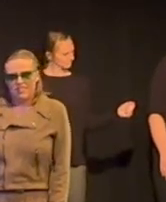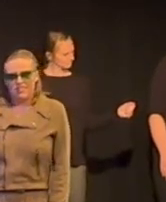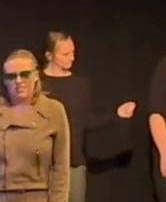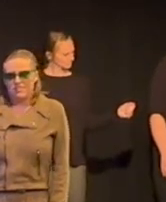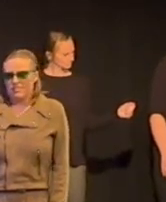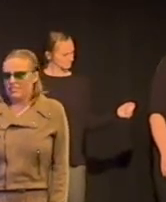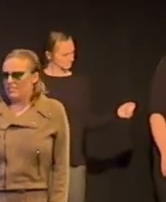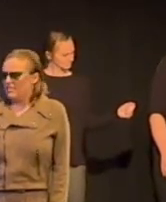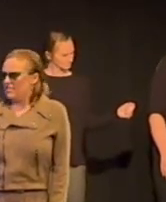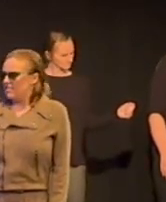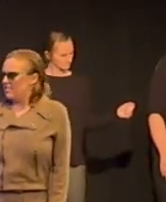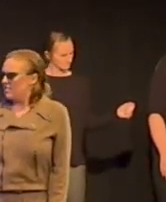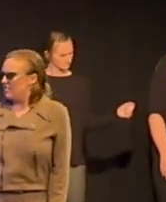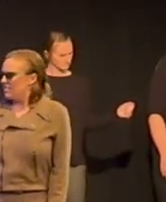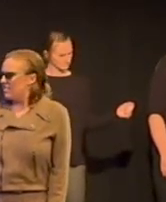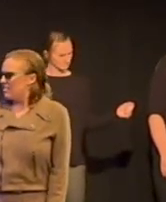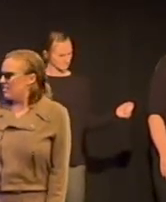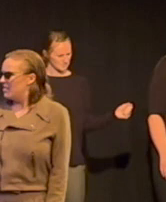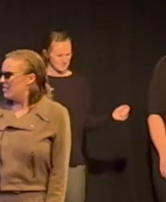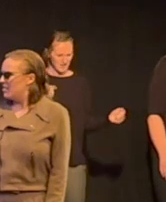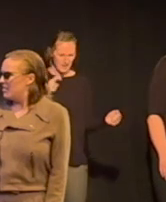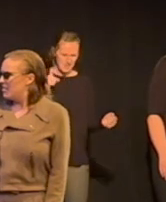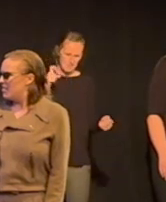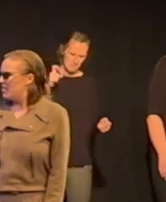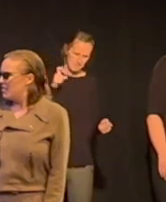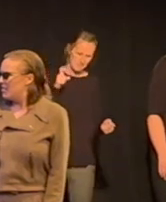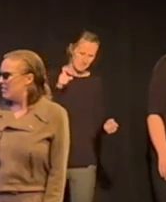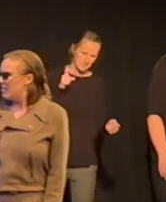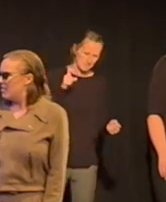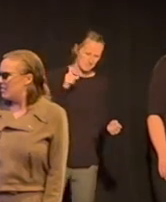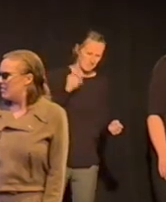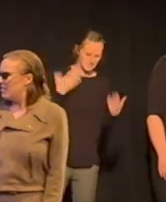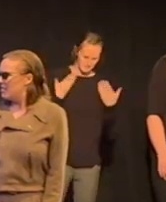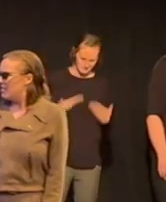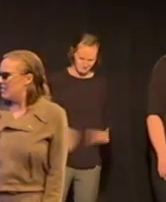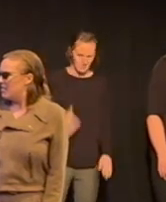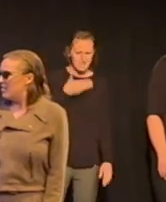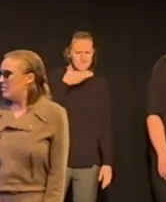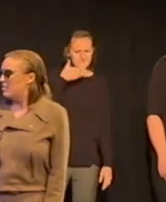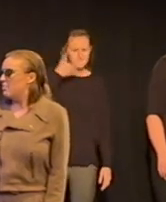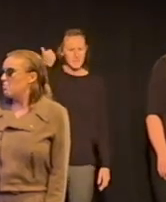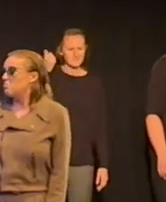I should be the best dung beetle man I can.